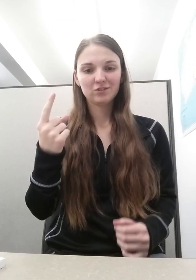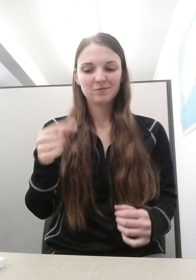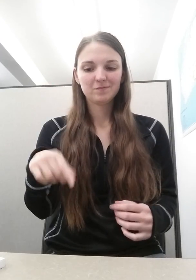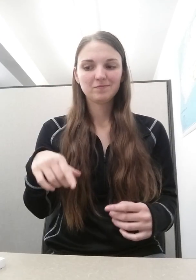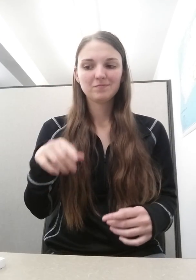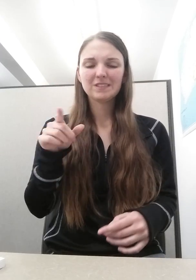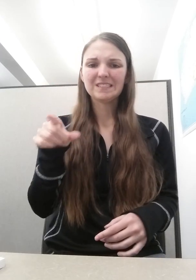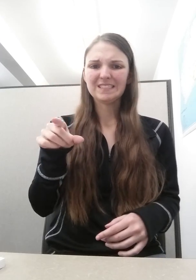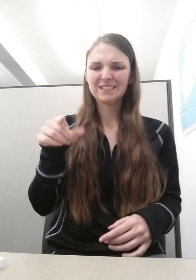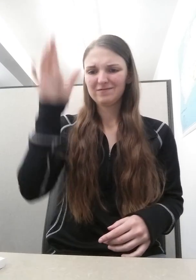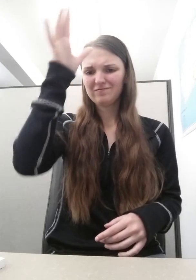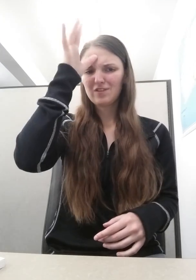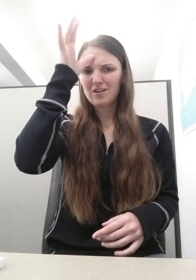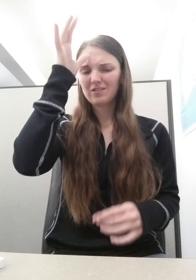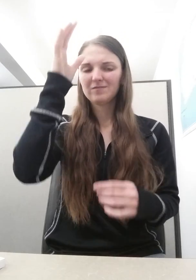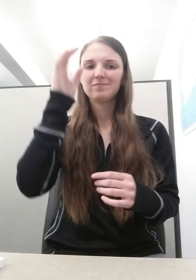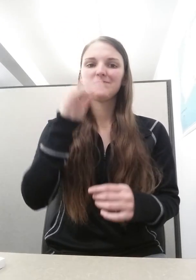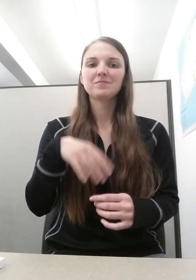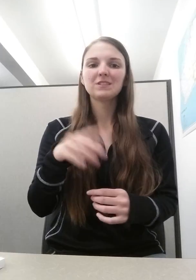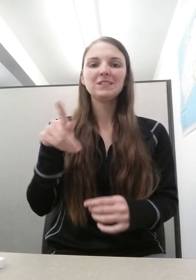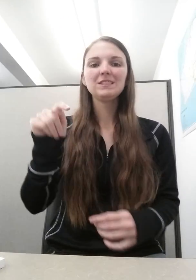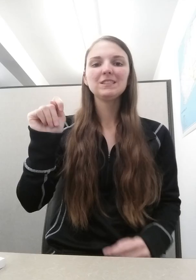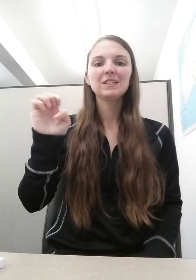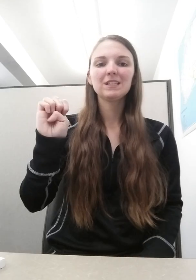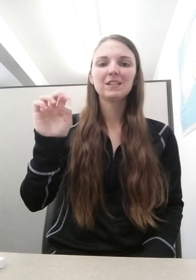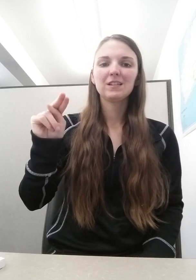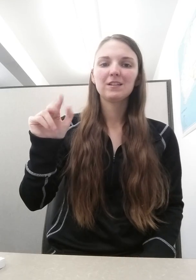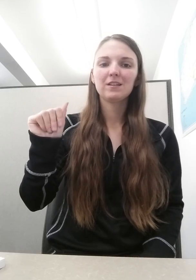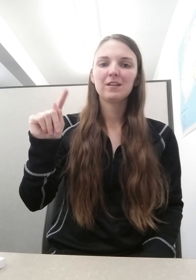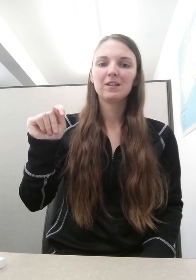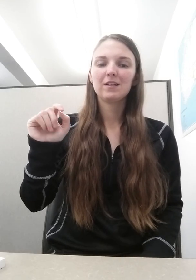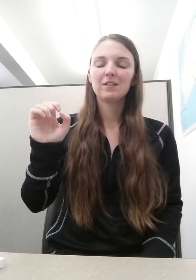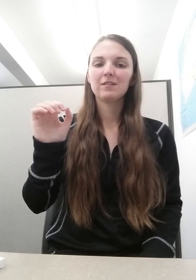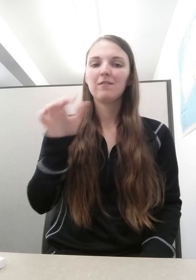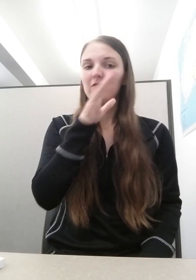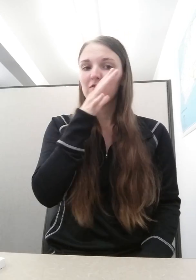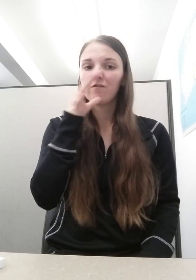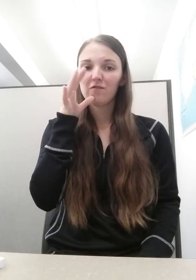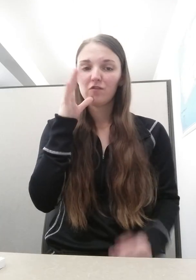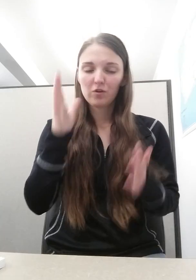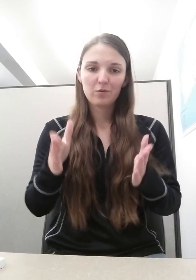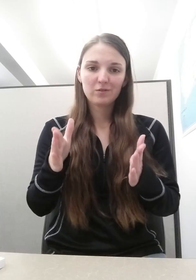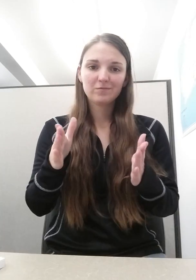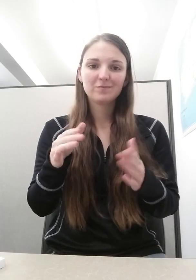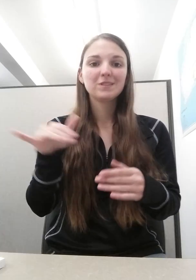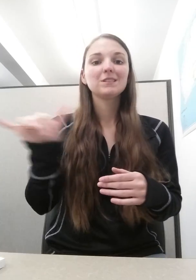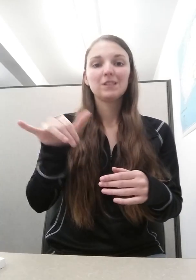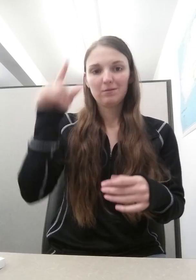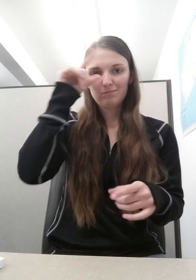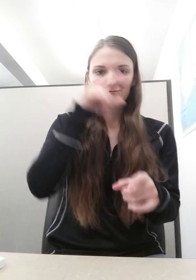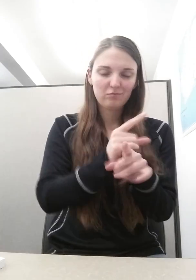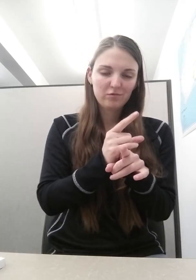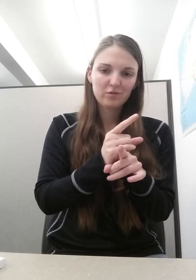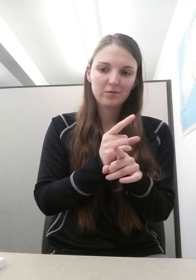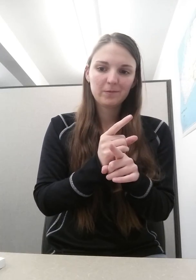if you farmed someone else's land, you were not going to make a very good living. John had bigger ambitions. Lucky